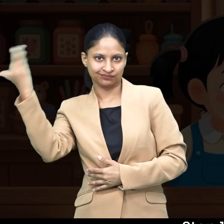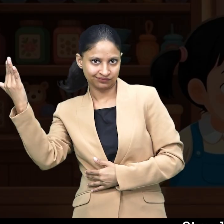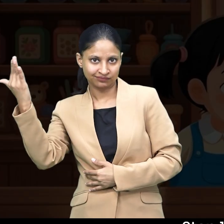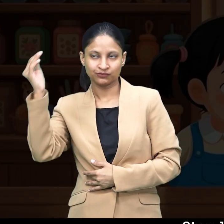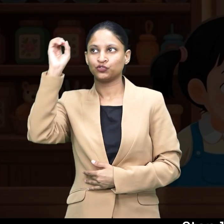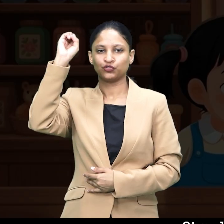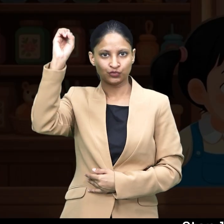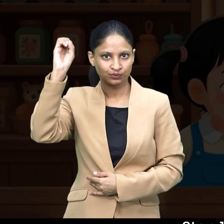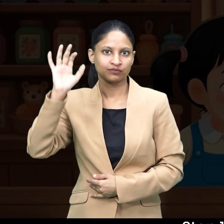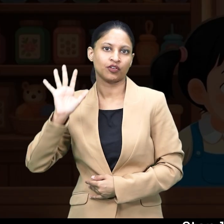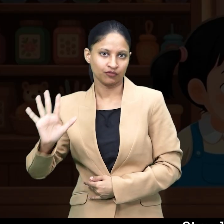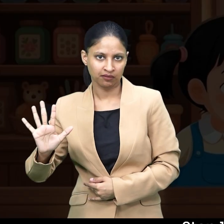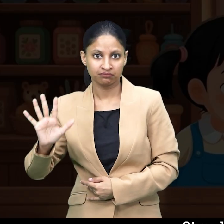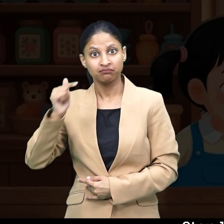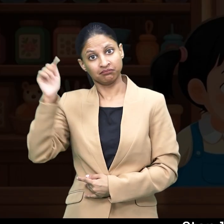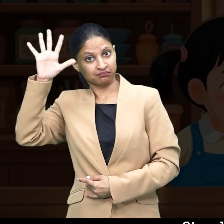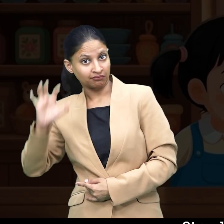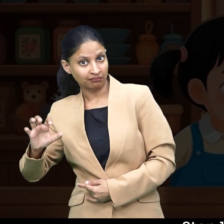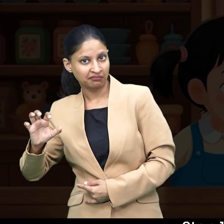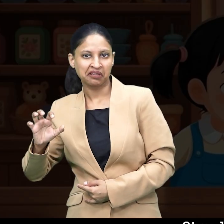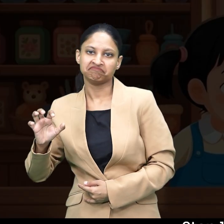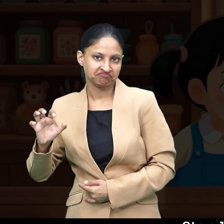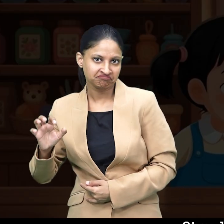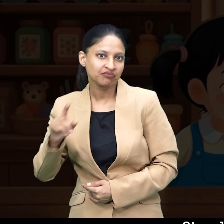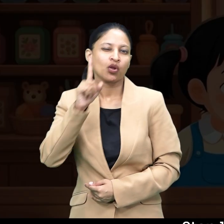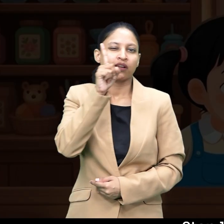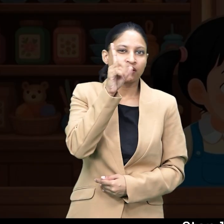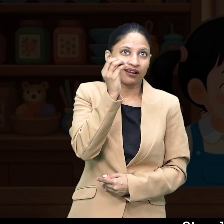1. Ones. 0 minus 5.